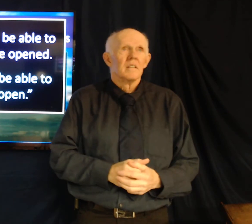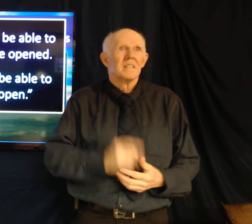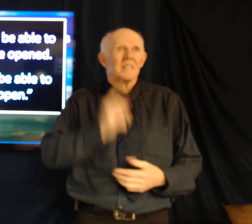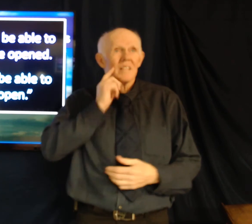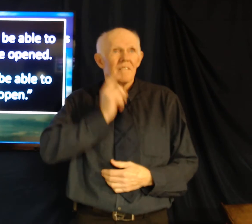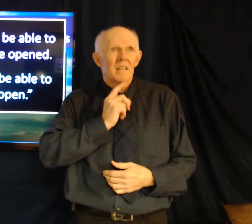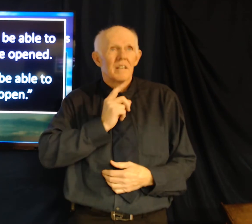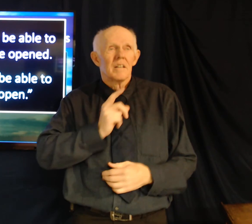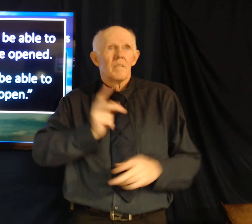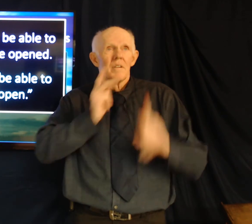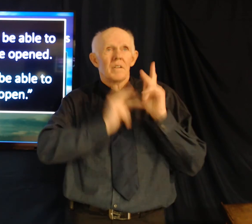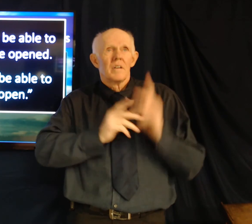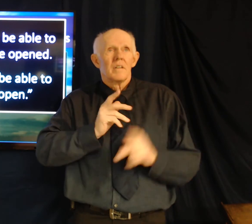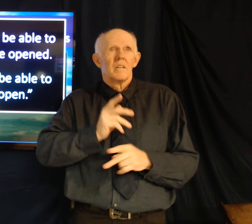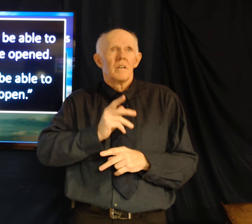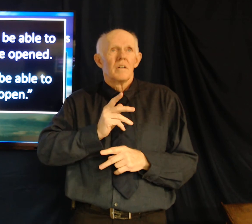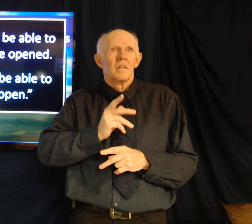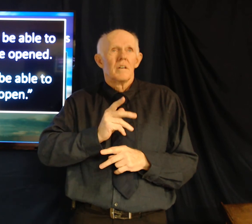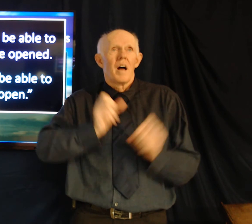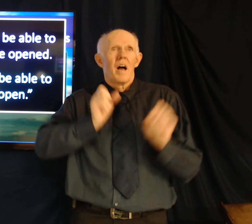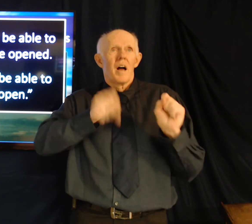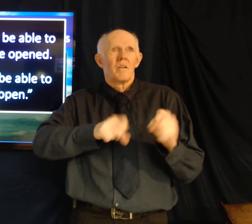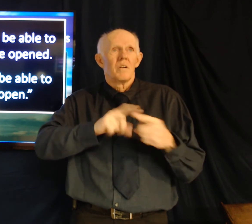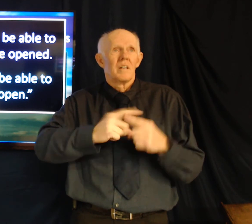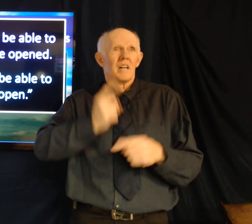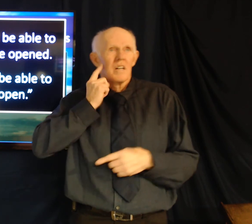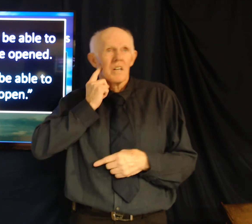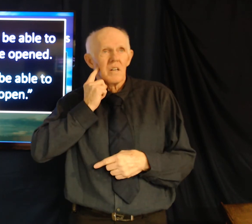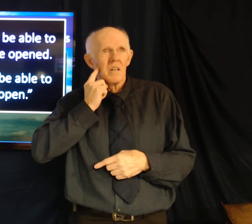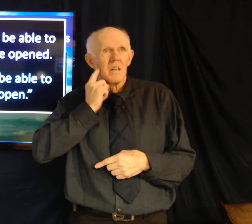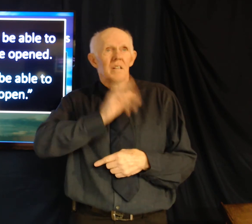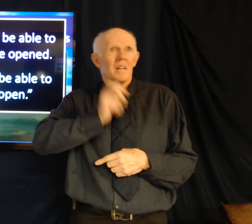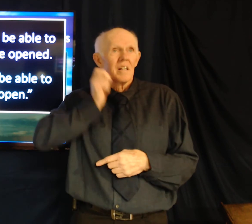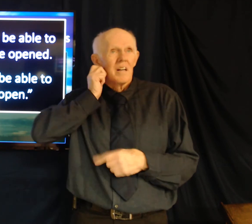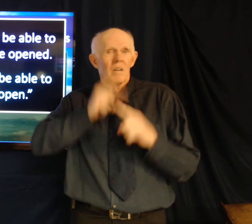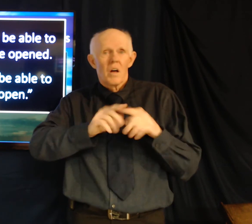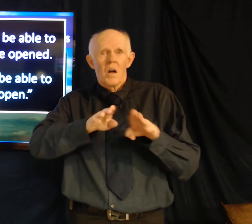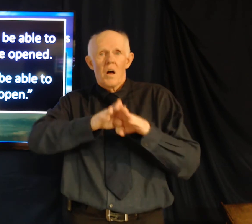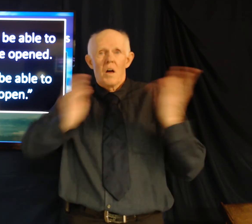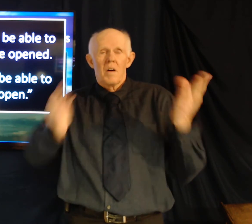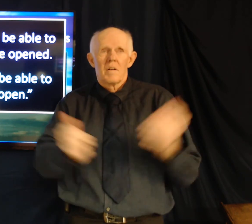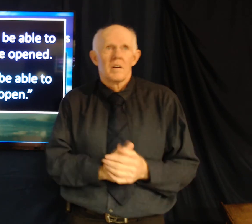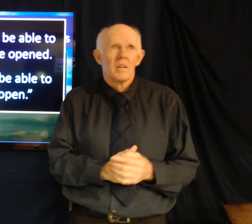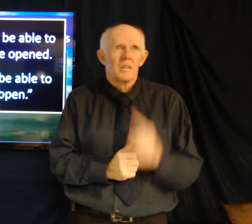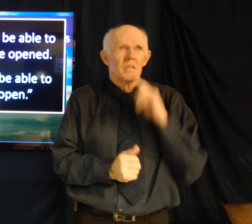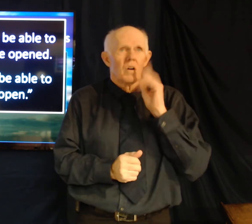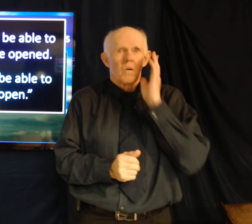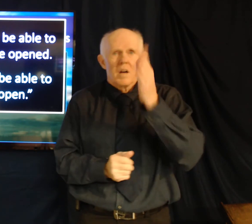and the deaf people will be able to hear their ears will be open